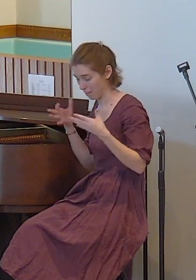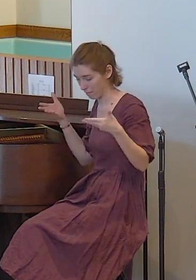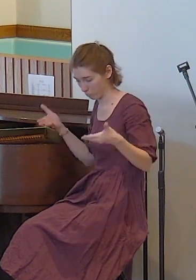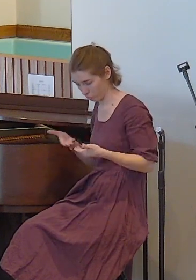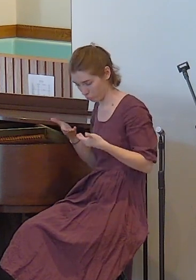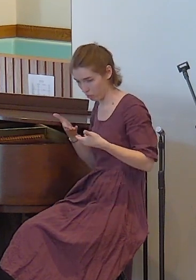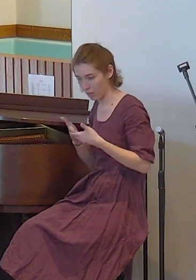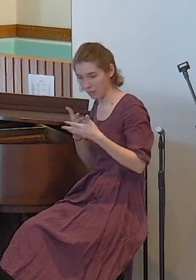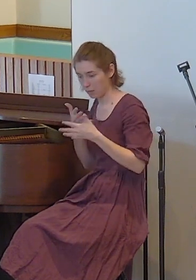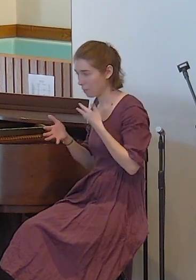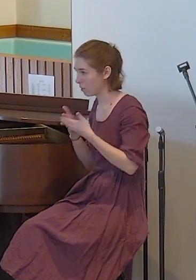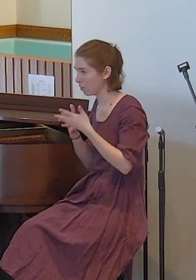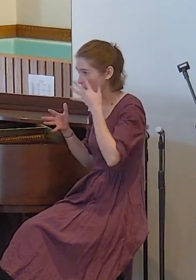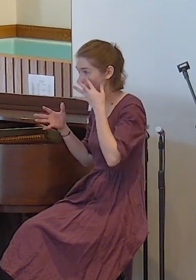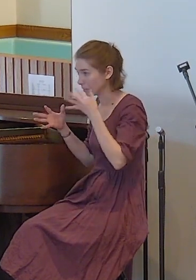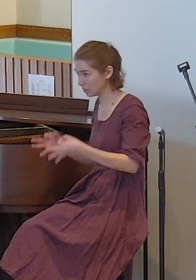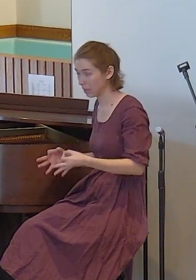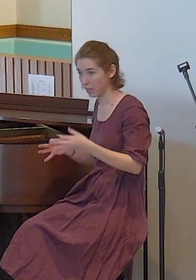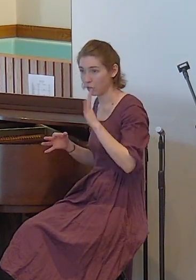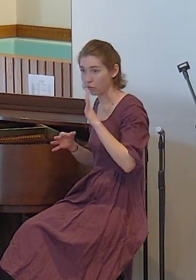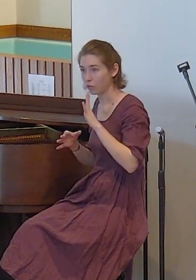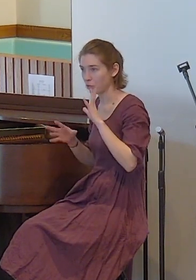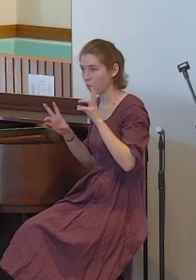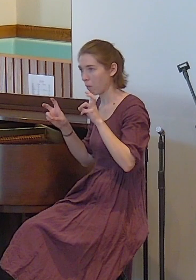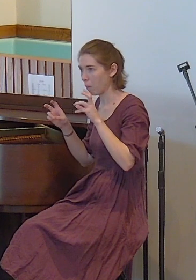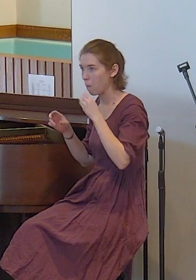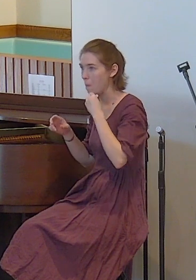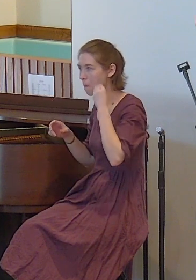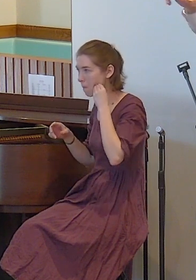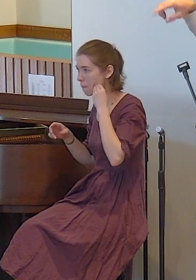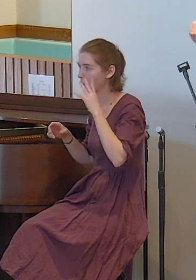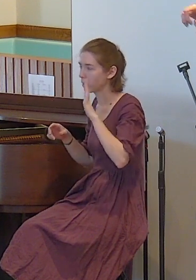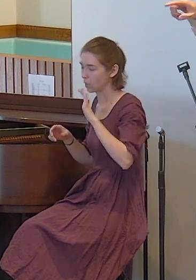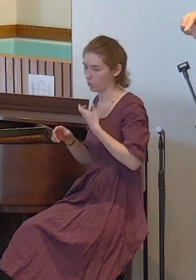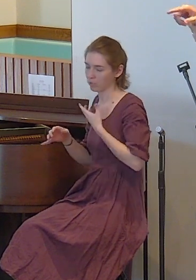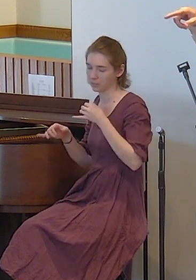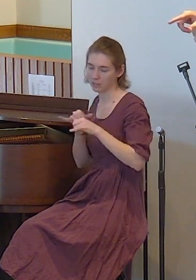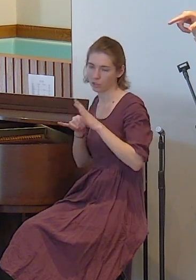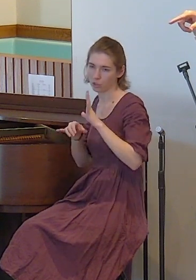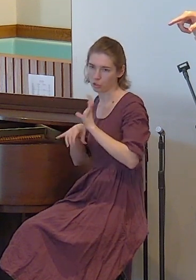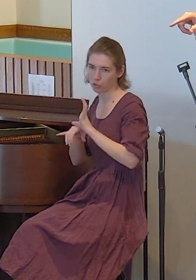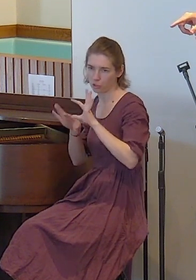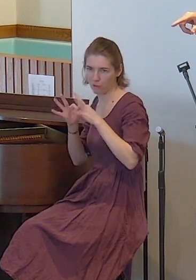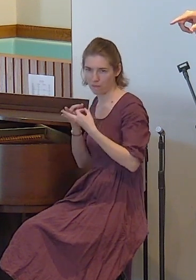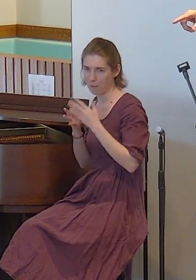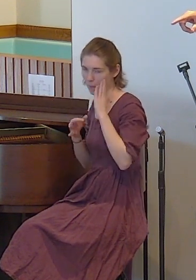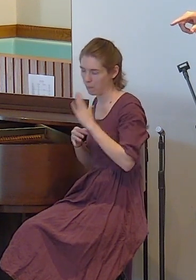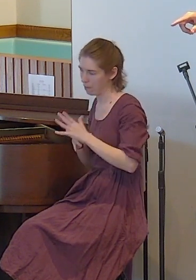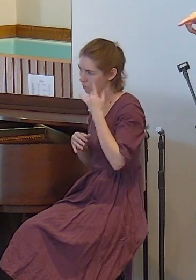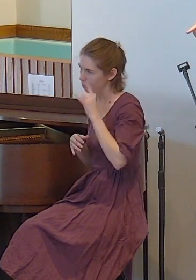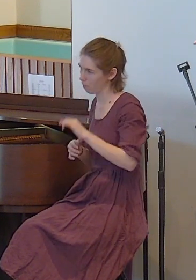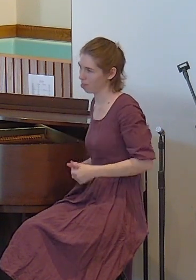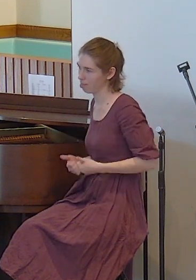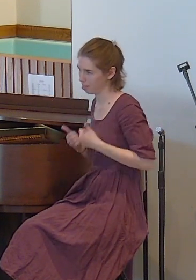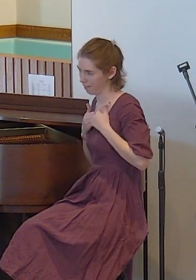No matter where you would decide to put your permanent home and membership, this is still going to be your church family for life.